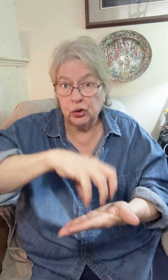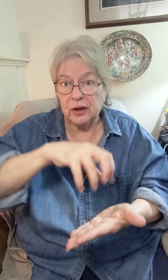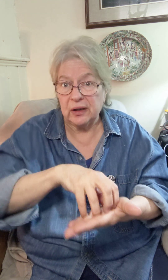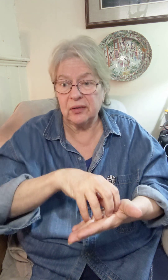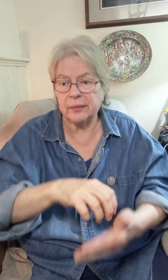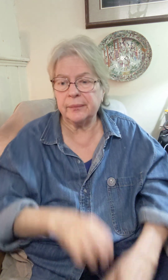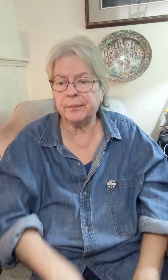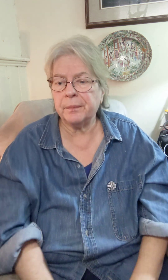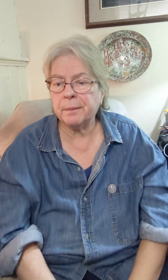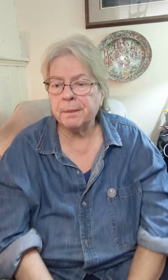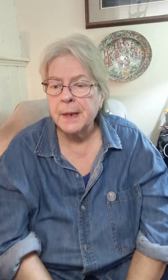Cookies.